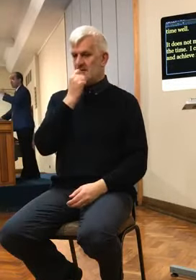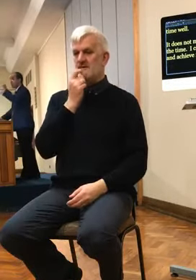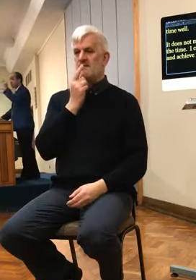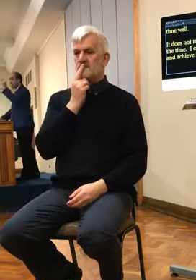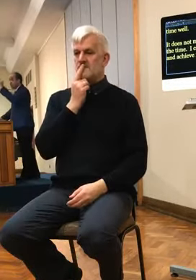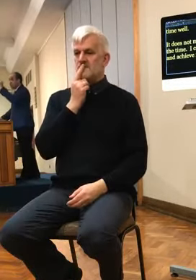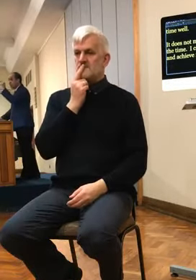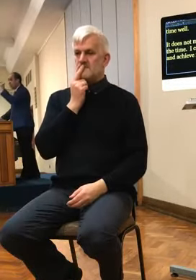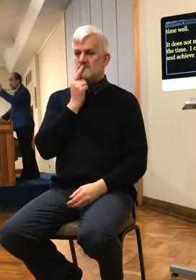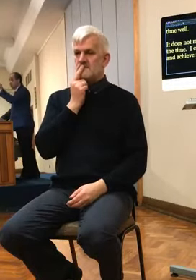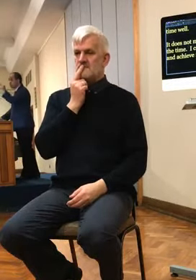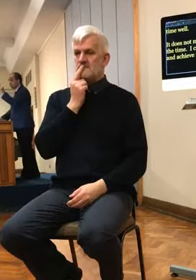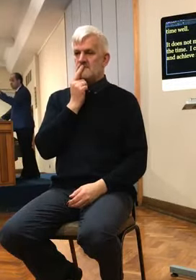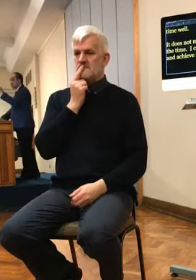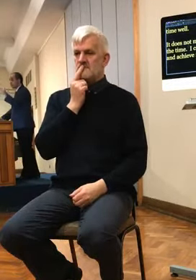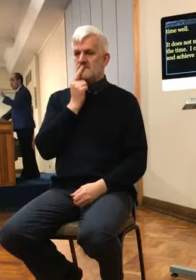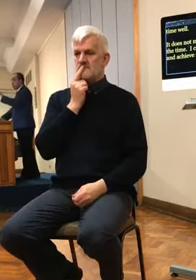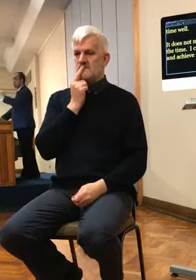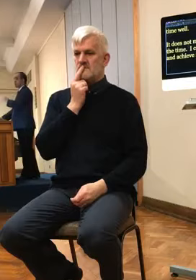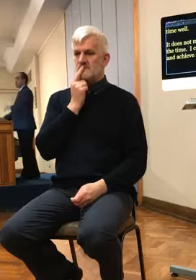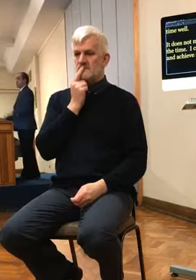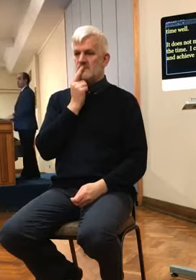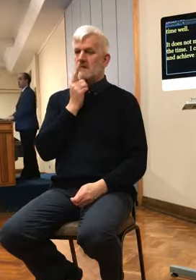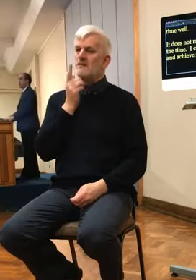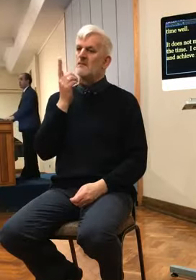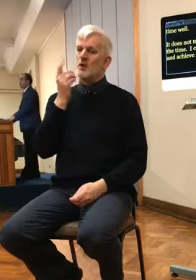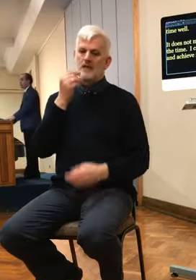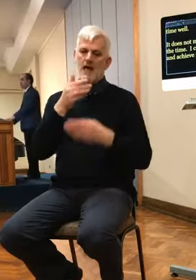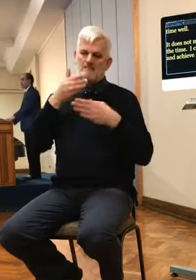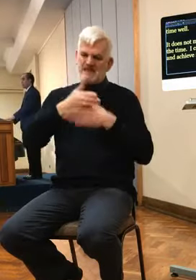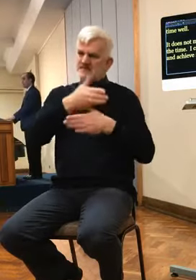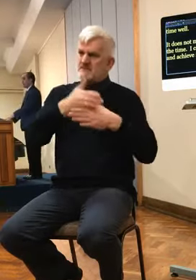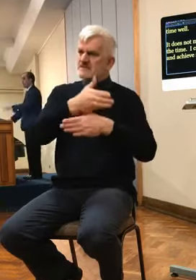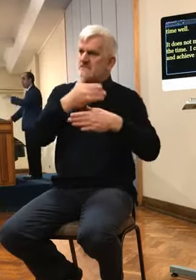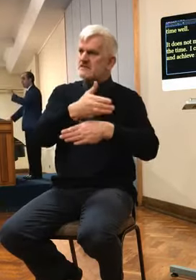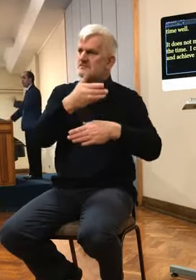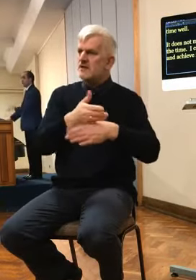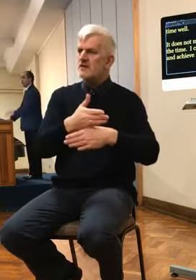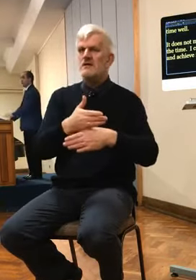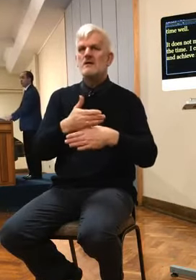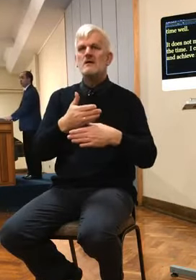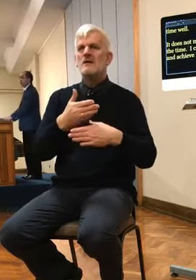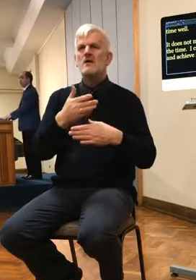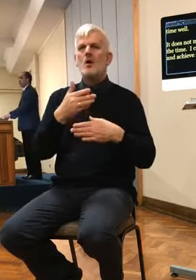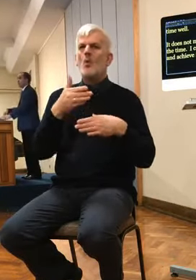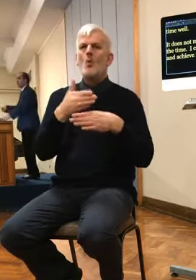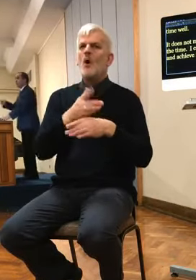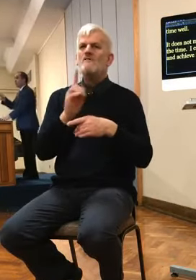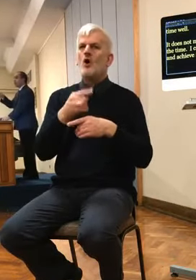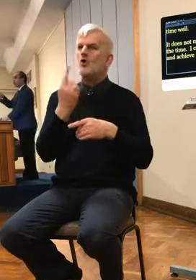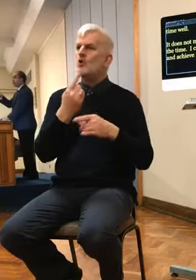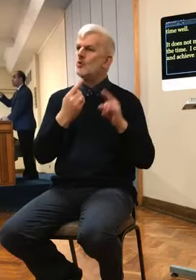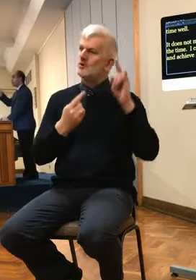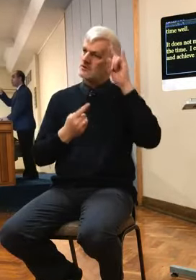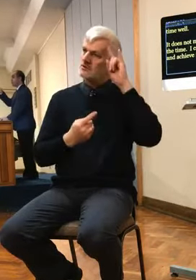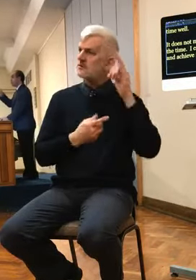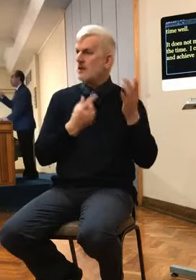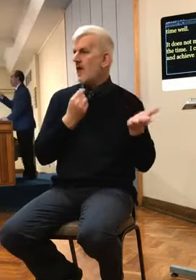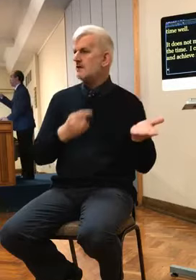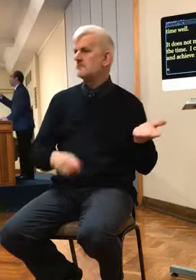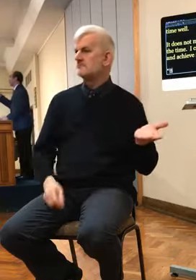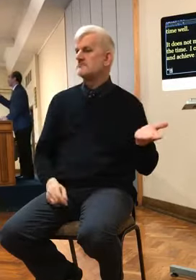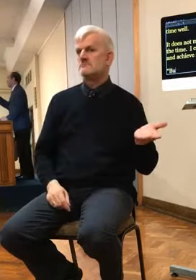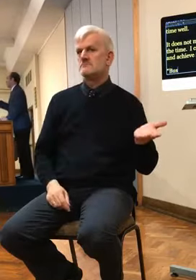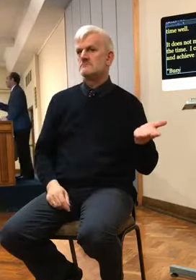busy is being under Satan's yoke. That's the way you have to look at it. If you are not busy for the